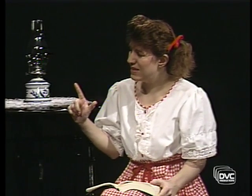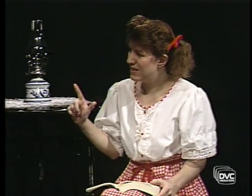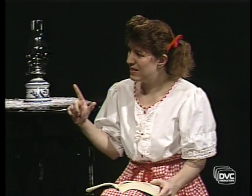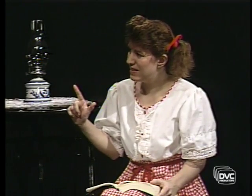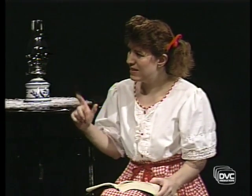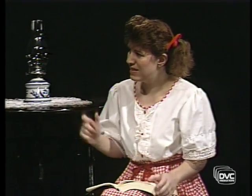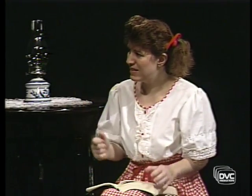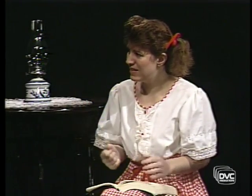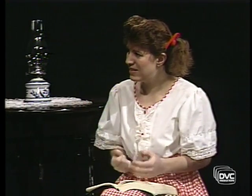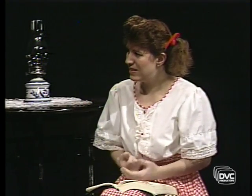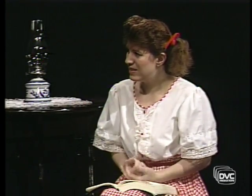well